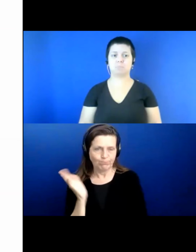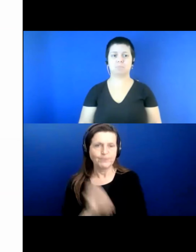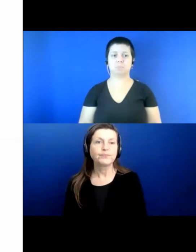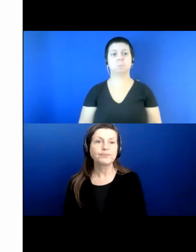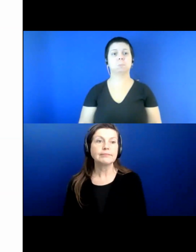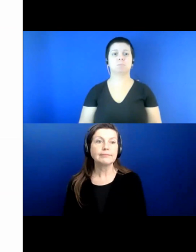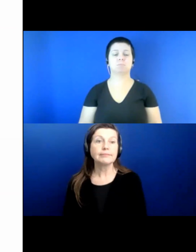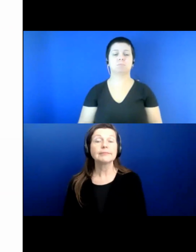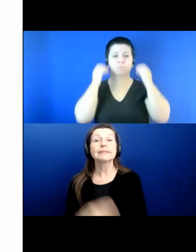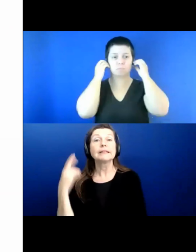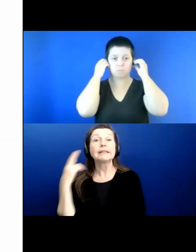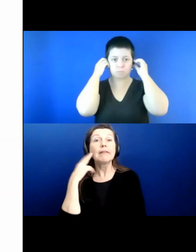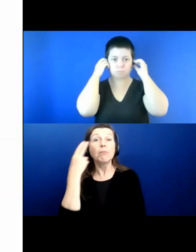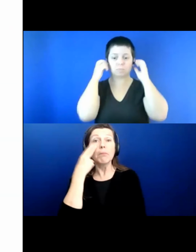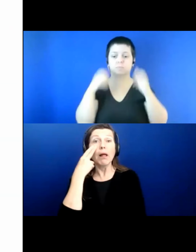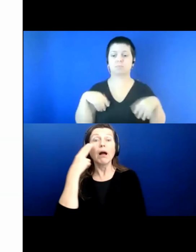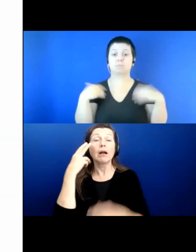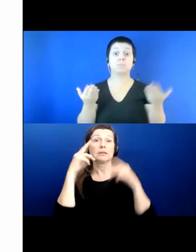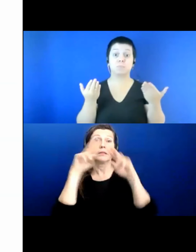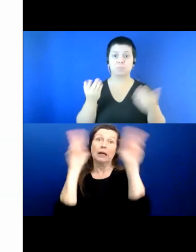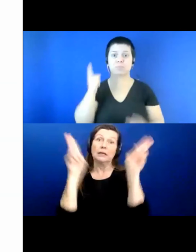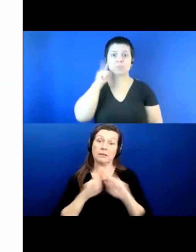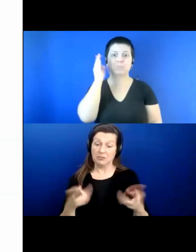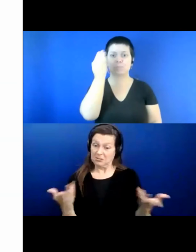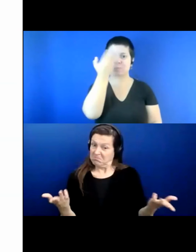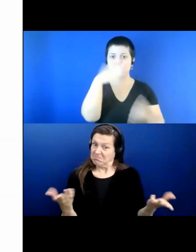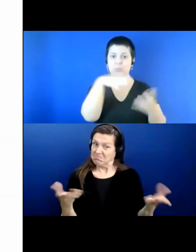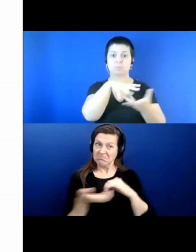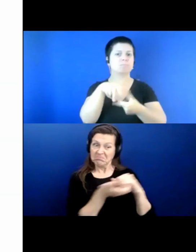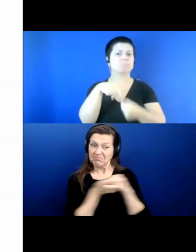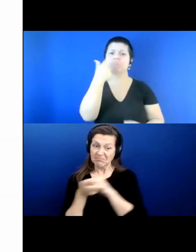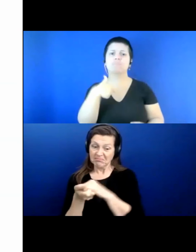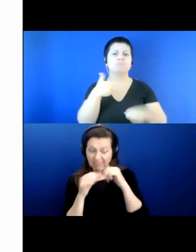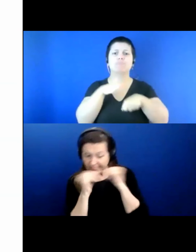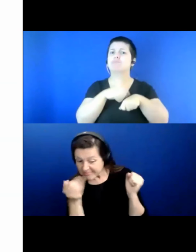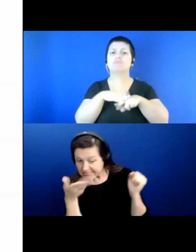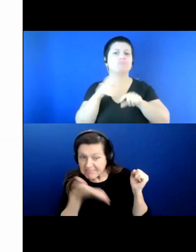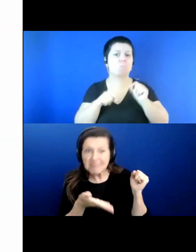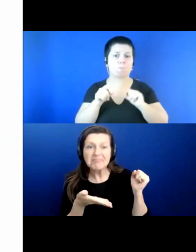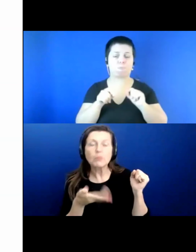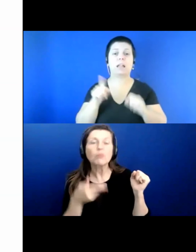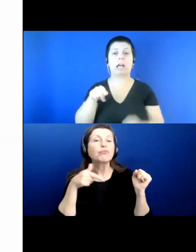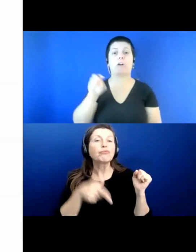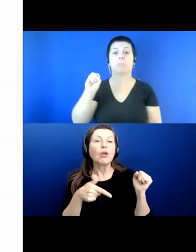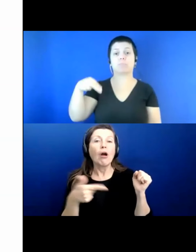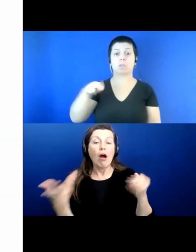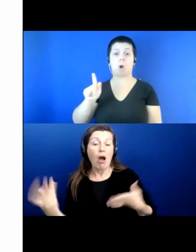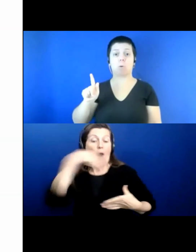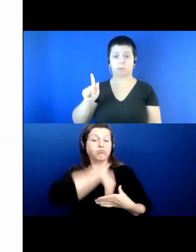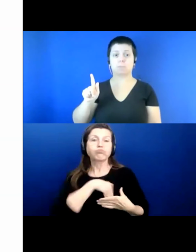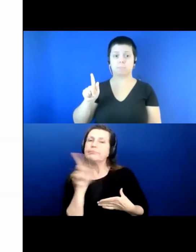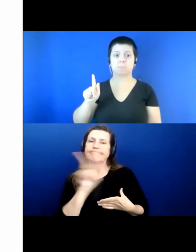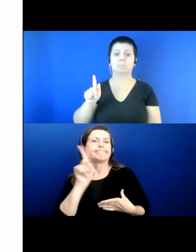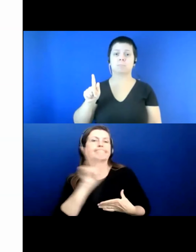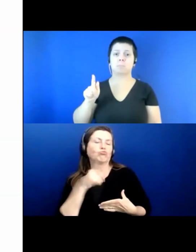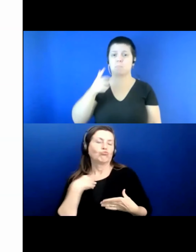Deafblind International, who are we and what are we doing? Well, it's a non-profit membership